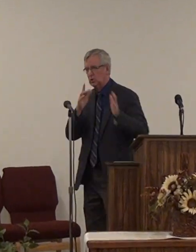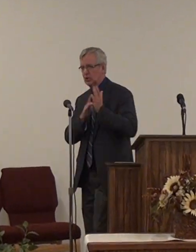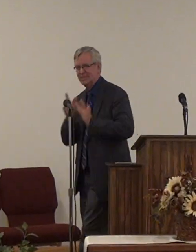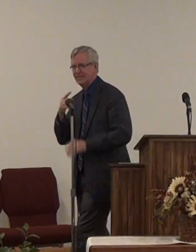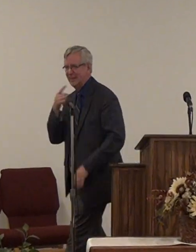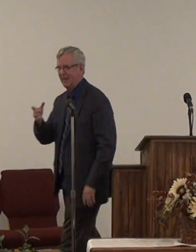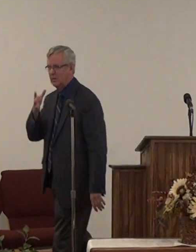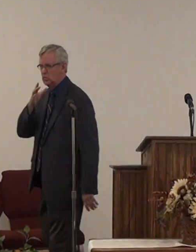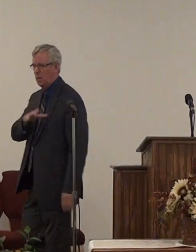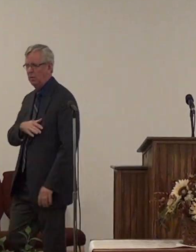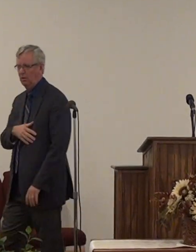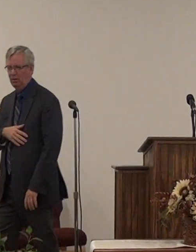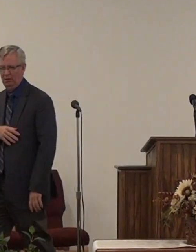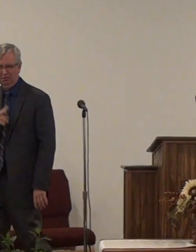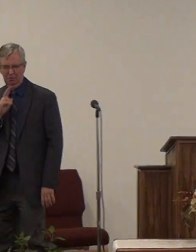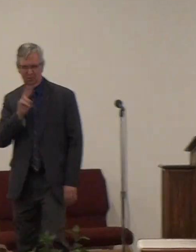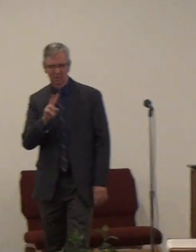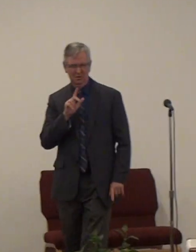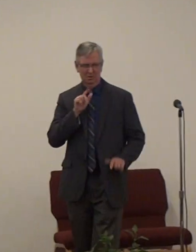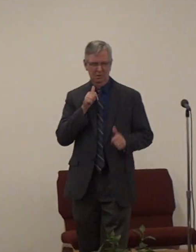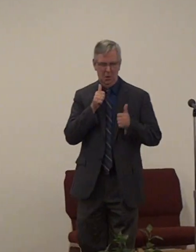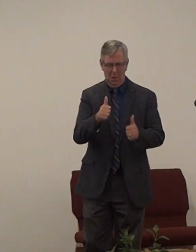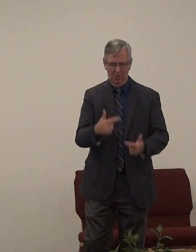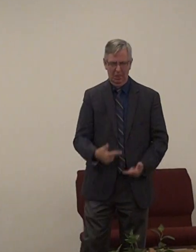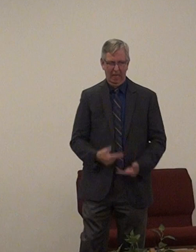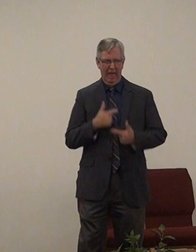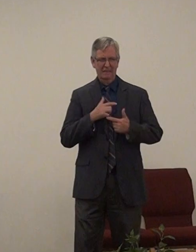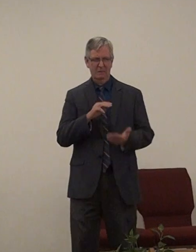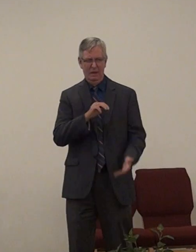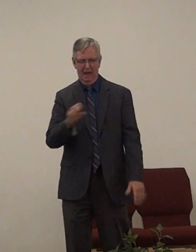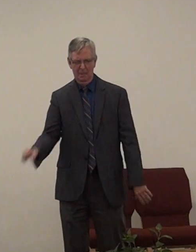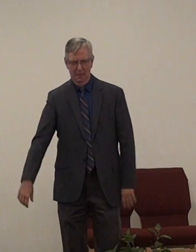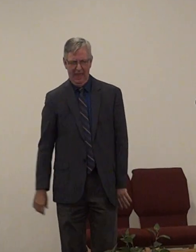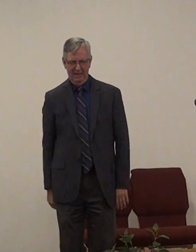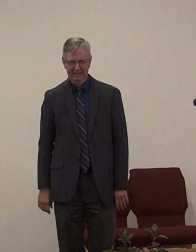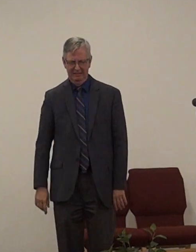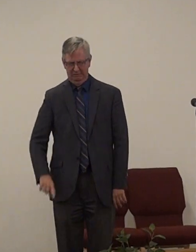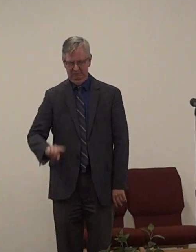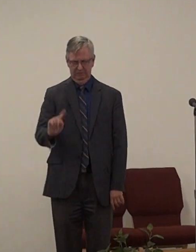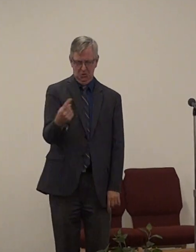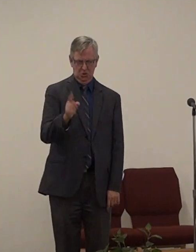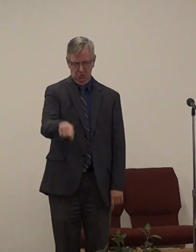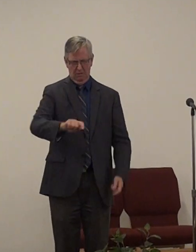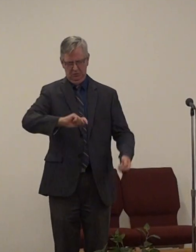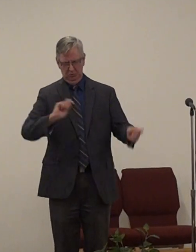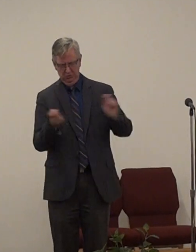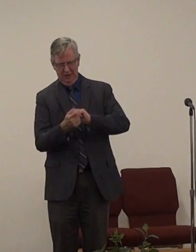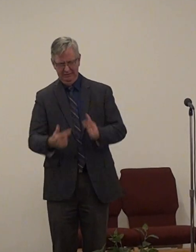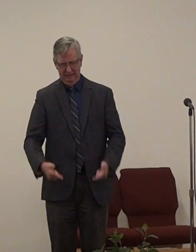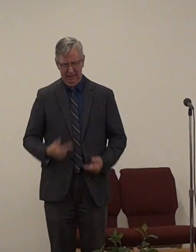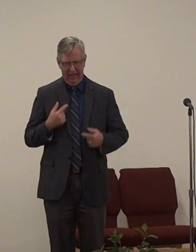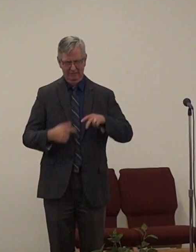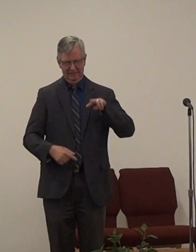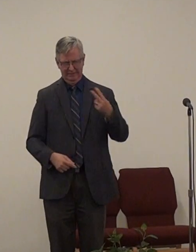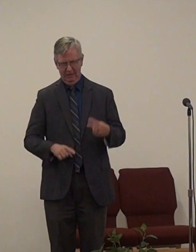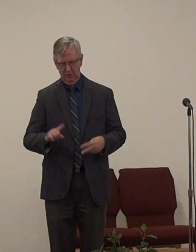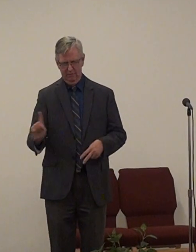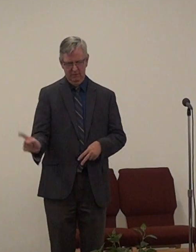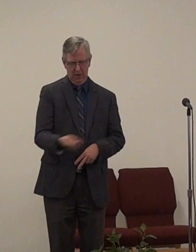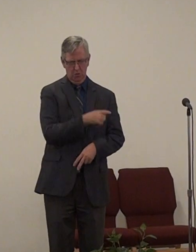He didn't say to this lady, "Look at your life, what a mess. First you need to change some things, and